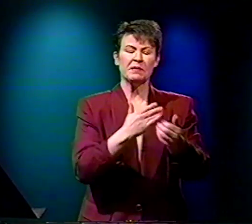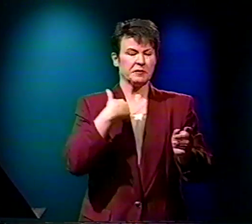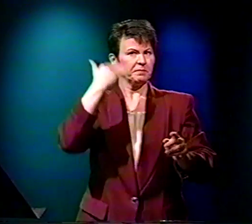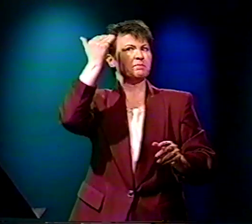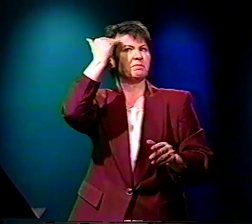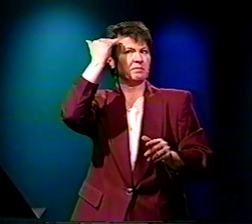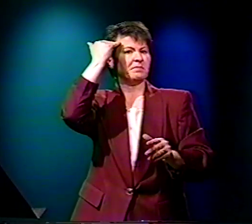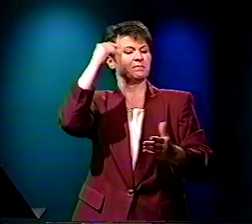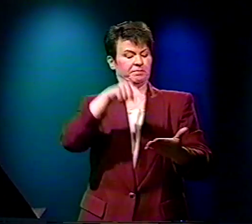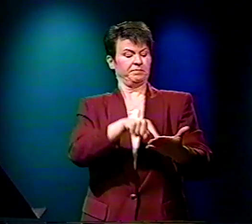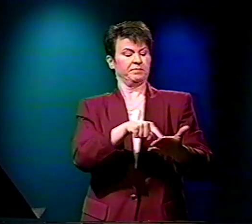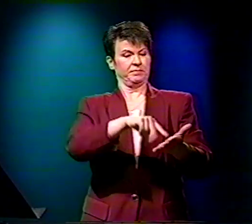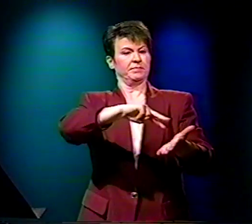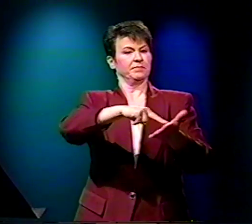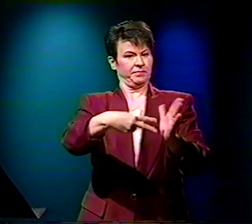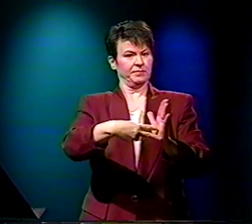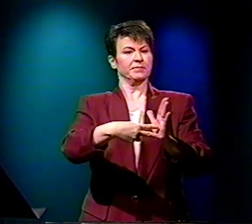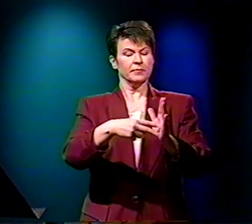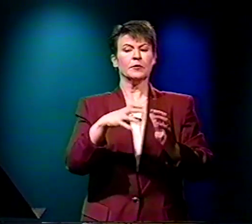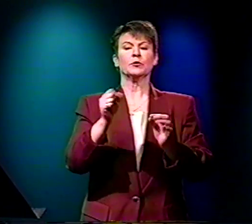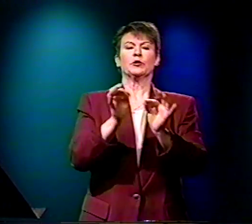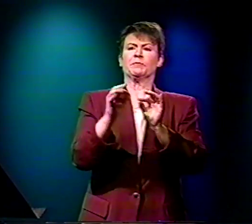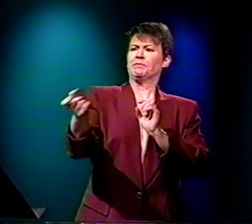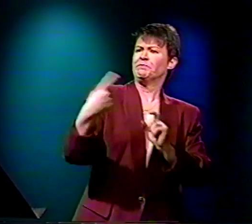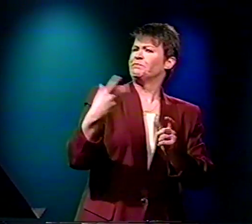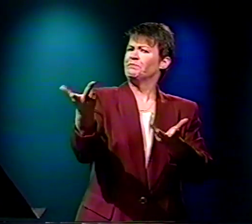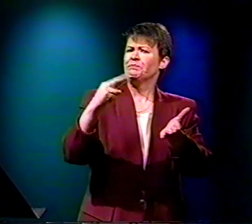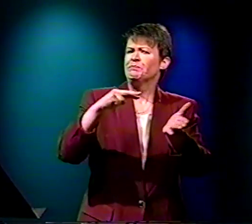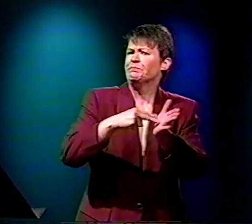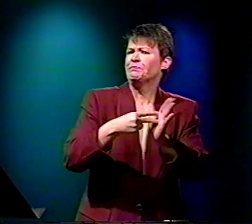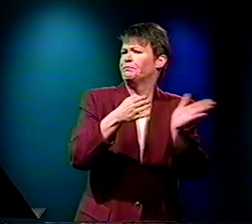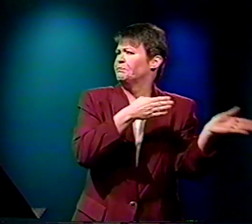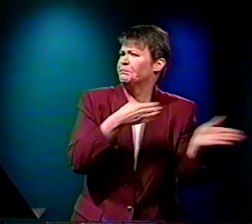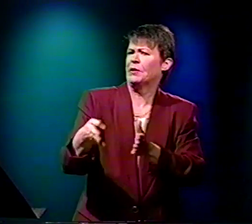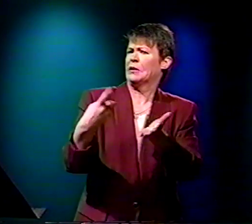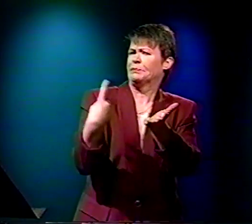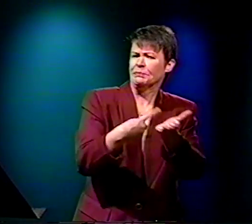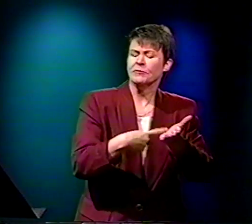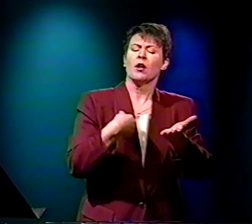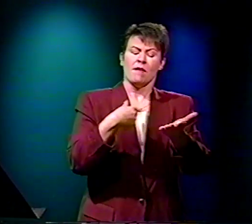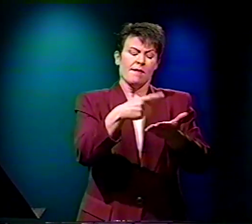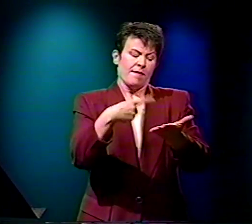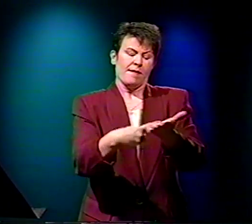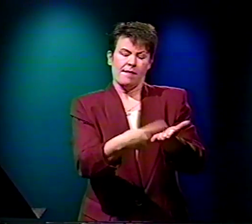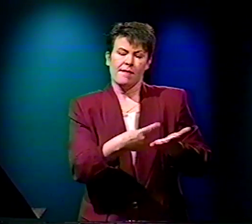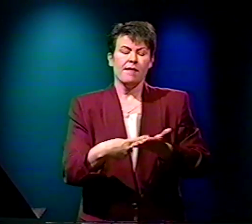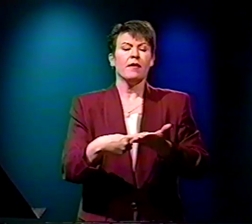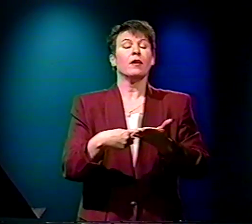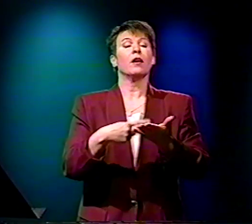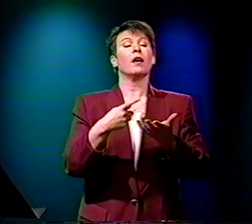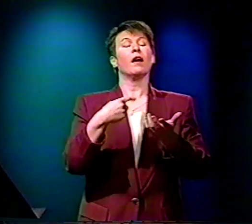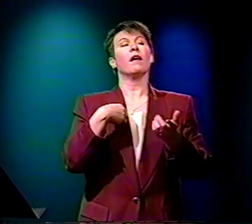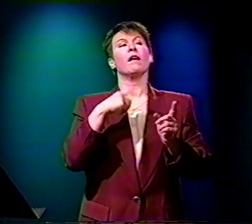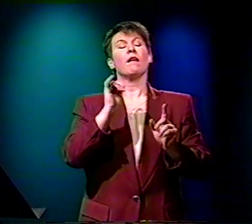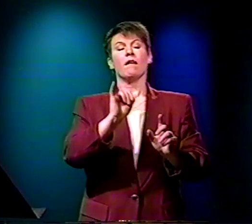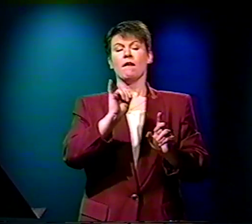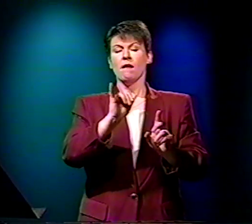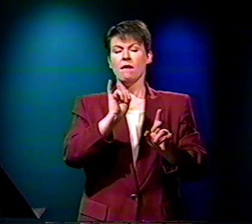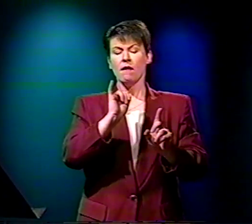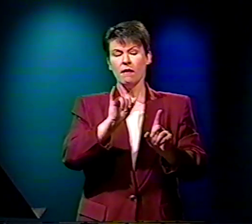what my purposes are in my instruction for that particular class. And the interpreter might ask me, okay, well, what do you intend to discuss? So I might discuss that with